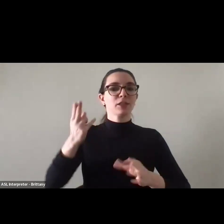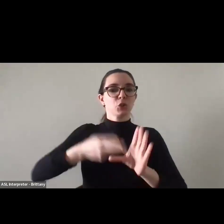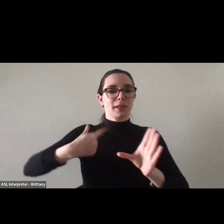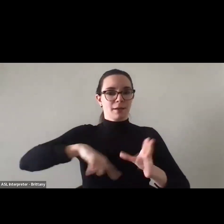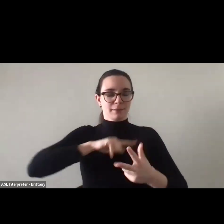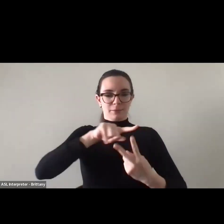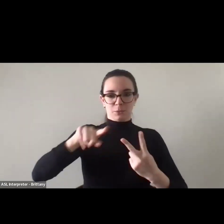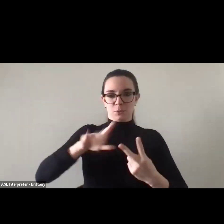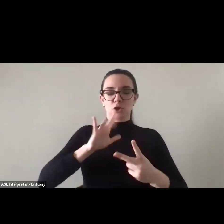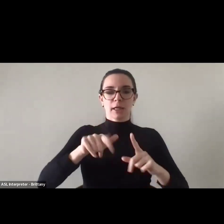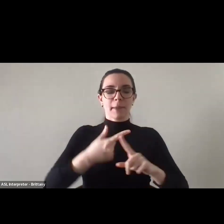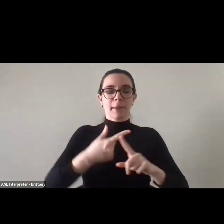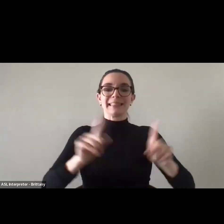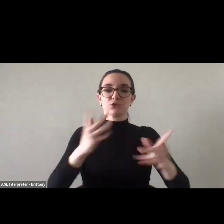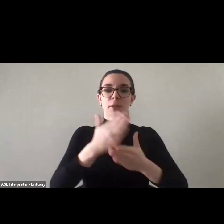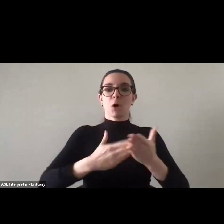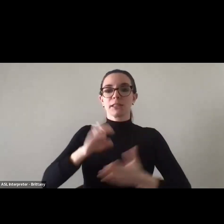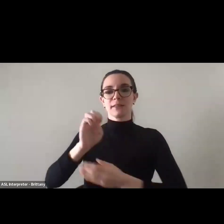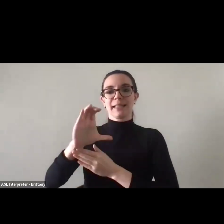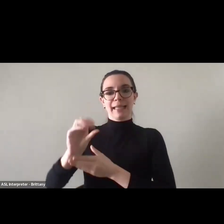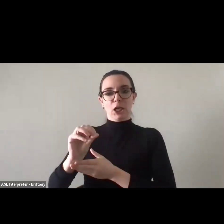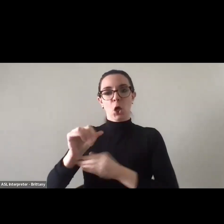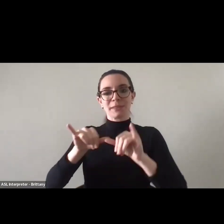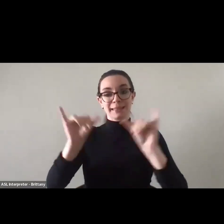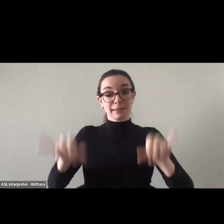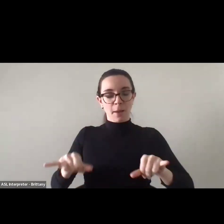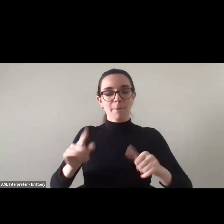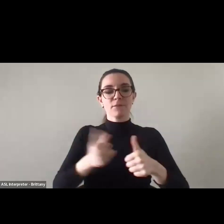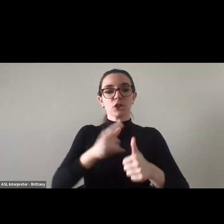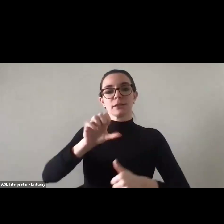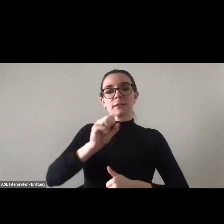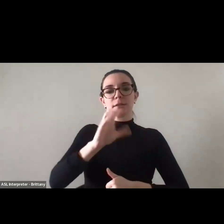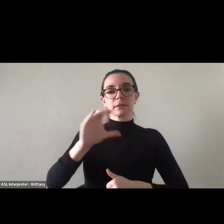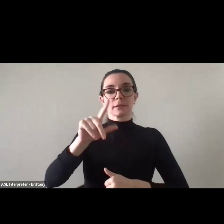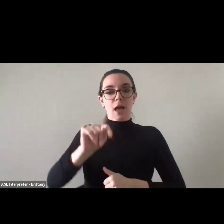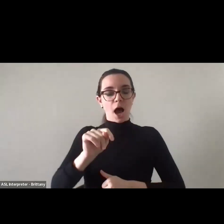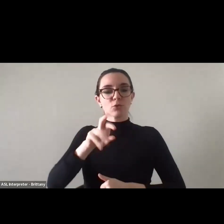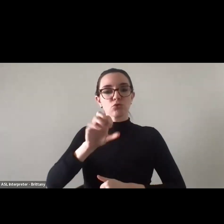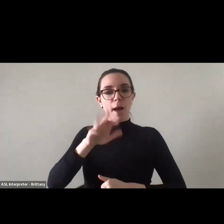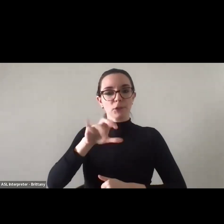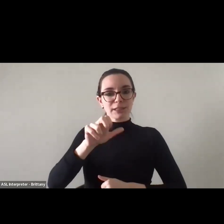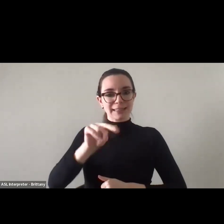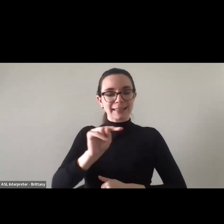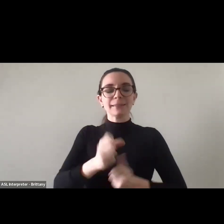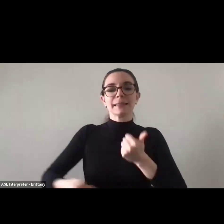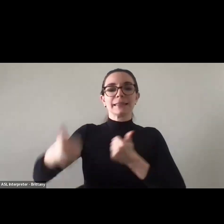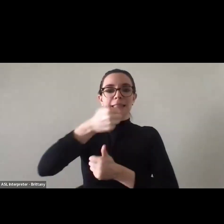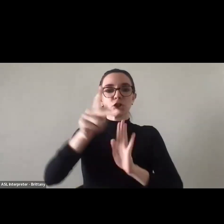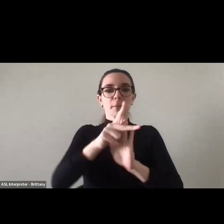about different parts of the ecosystem. First, we will have Scott Robertson. He is a senior policy